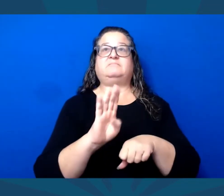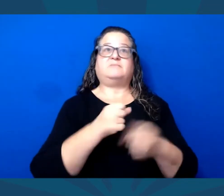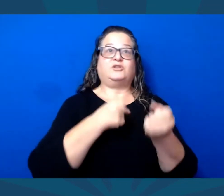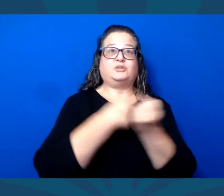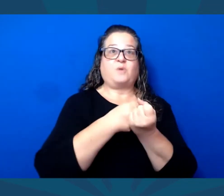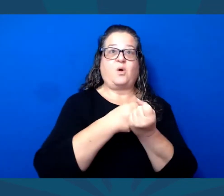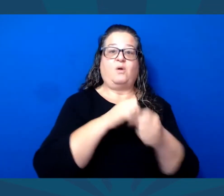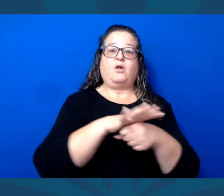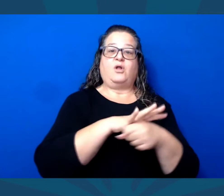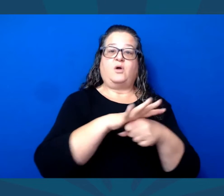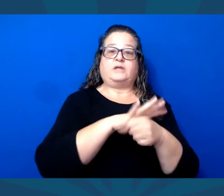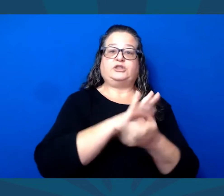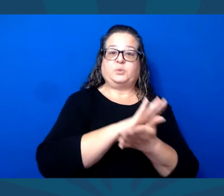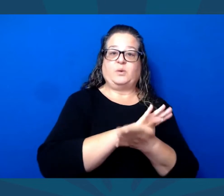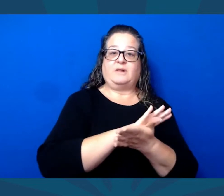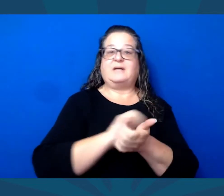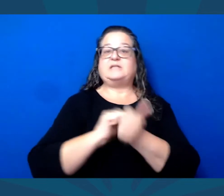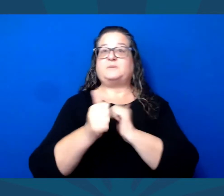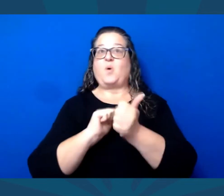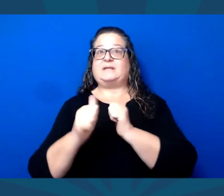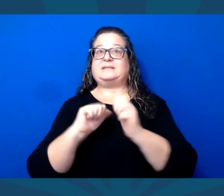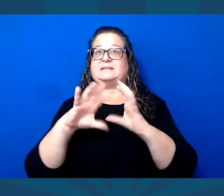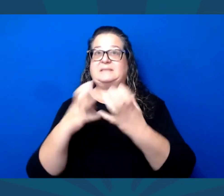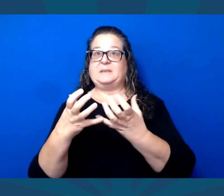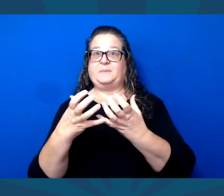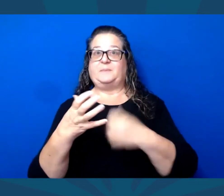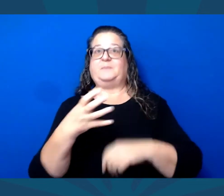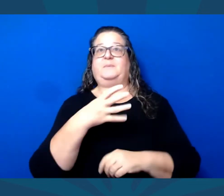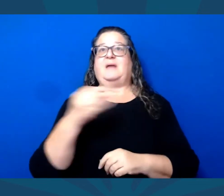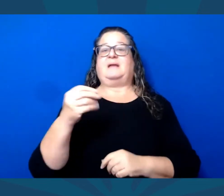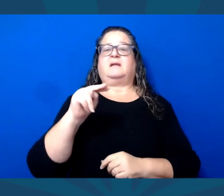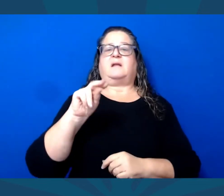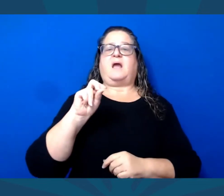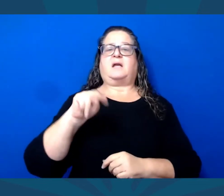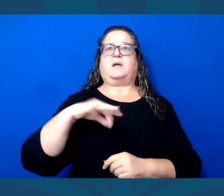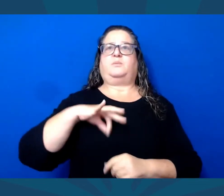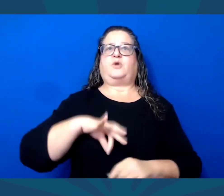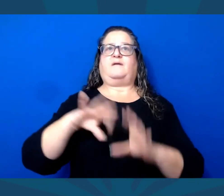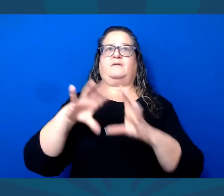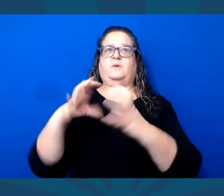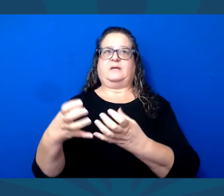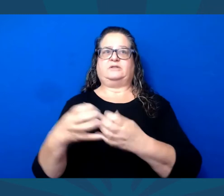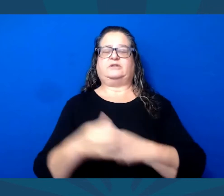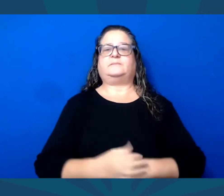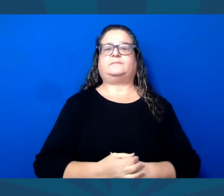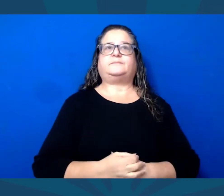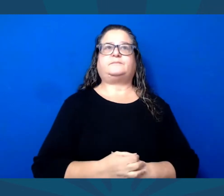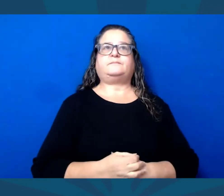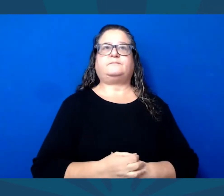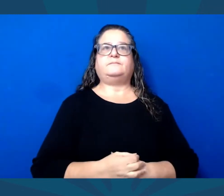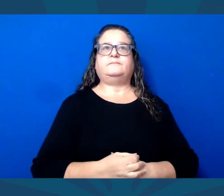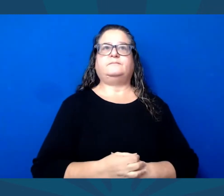which continues to support our local schools, sports teams, and nonprofits over a decade